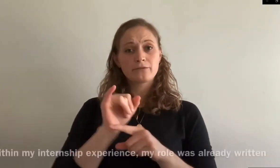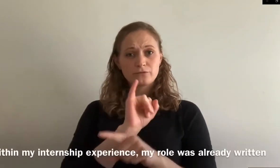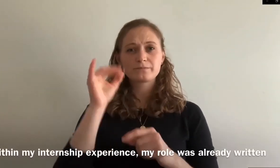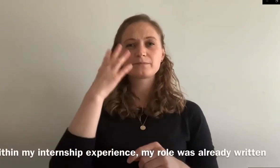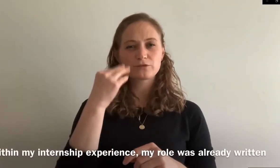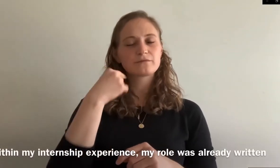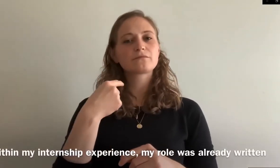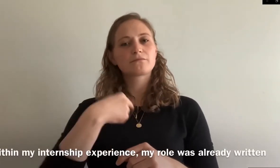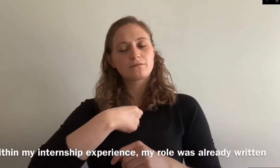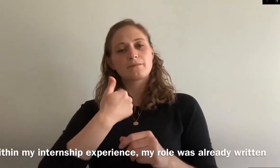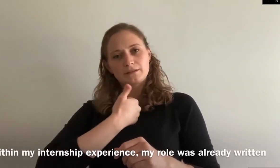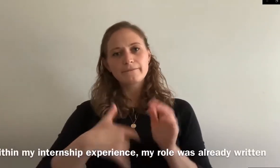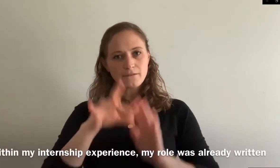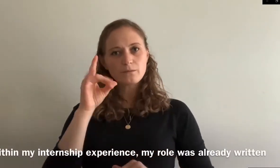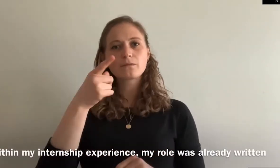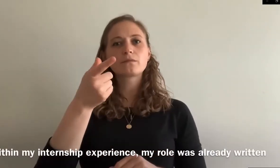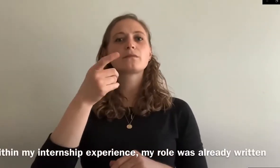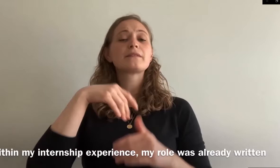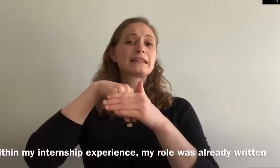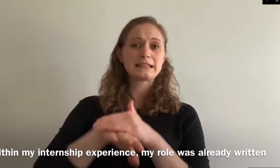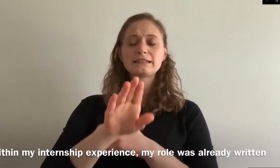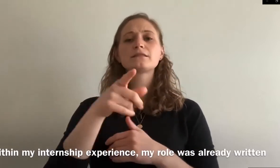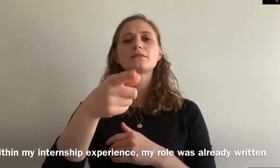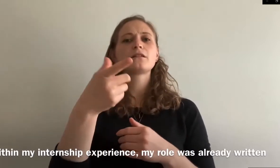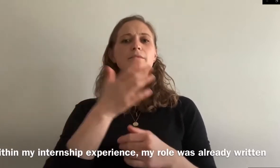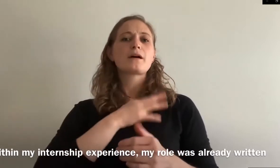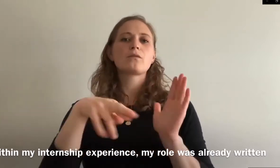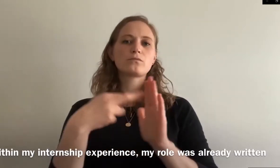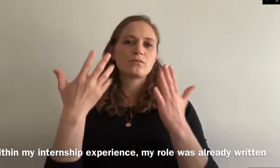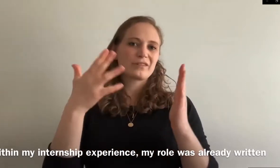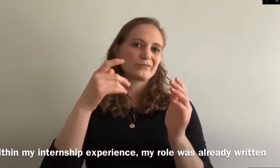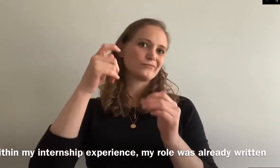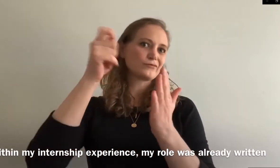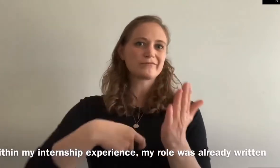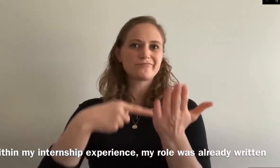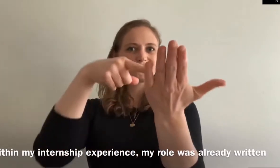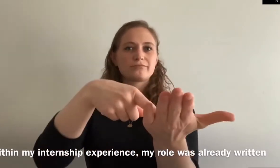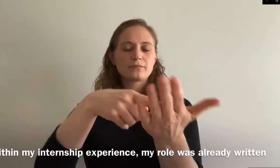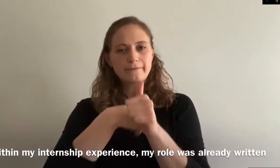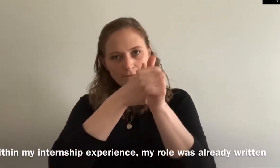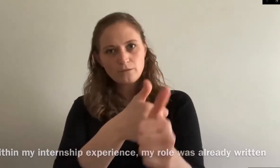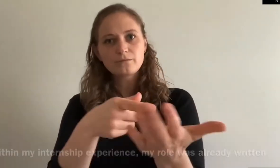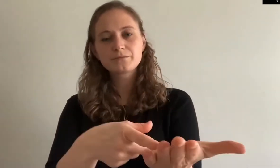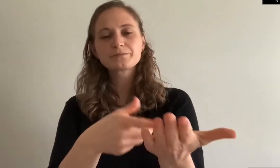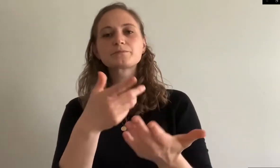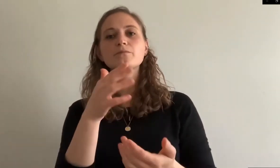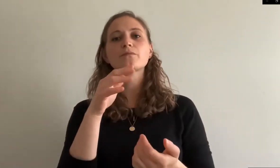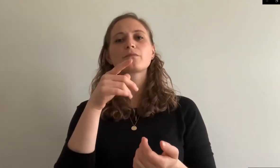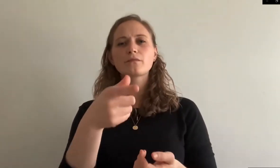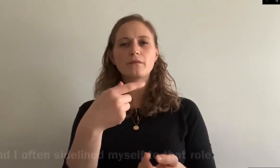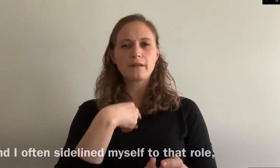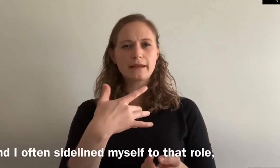hand? Within my internship experience, for example, my role was already written when I came into the